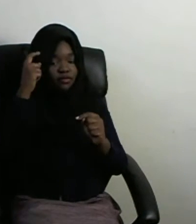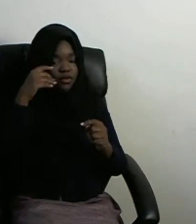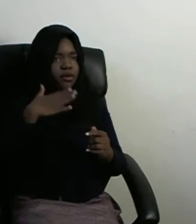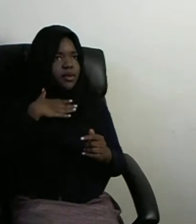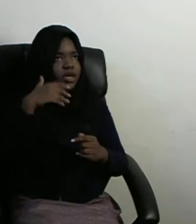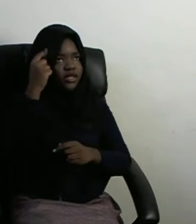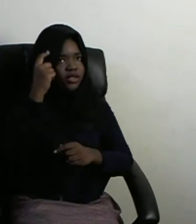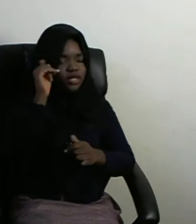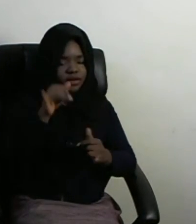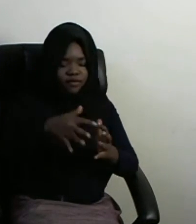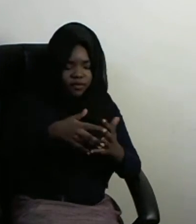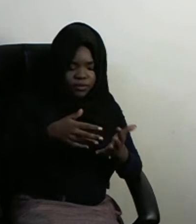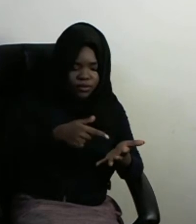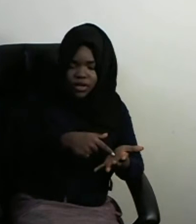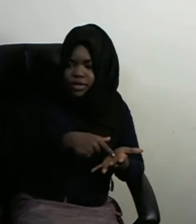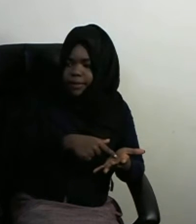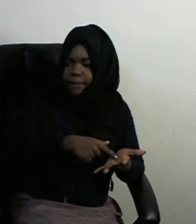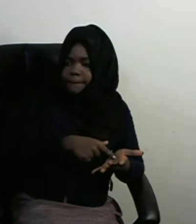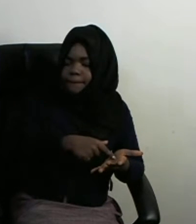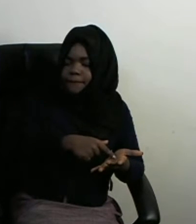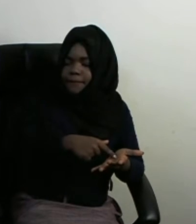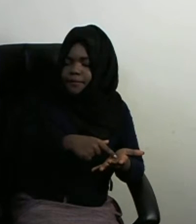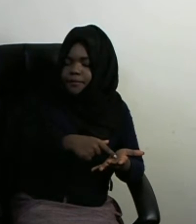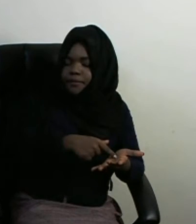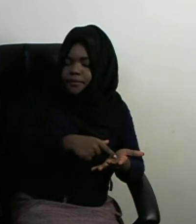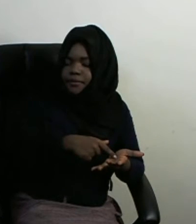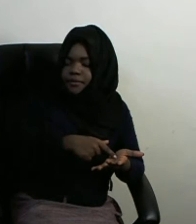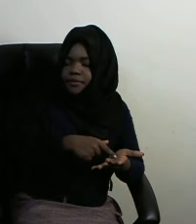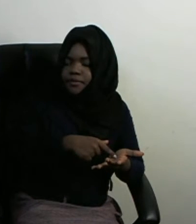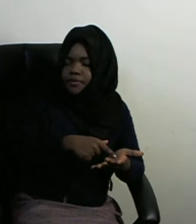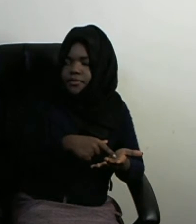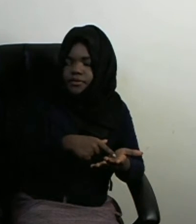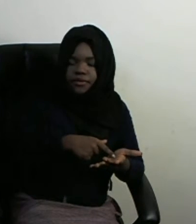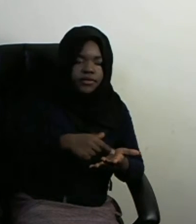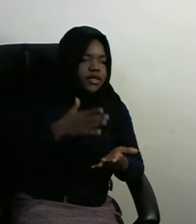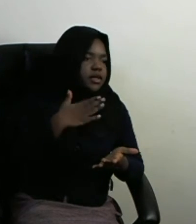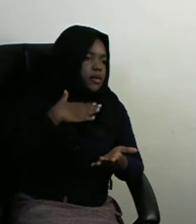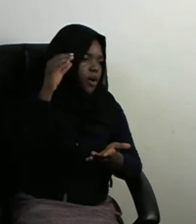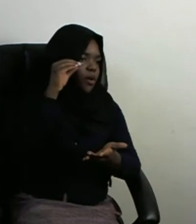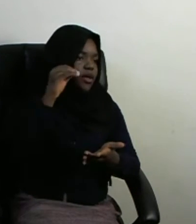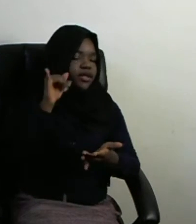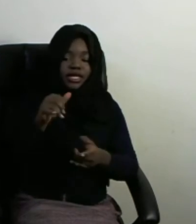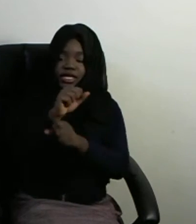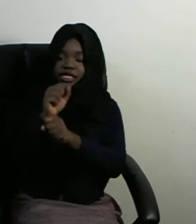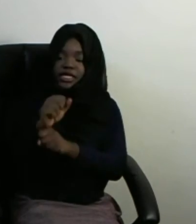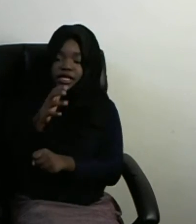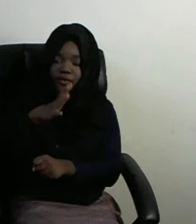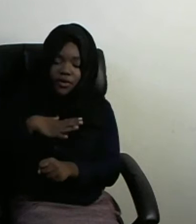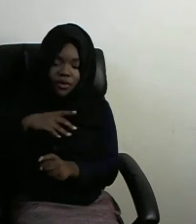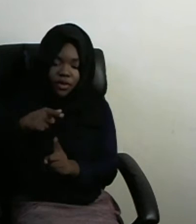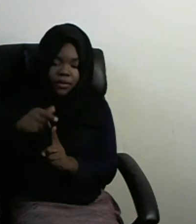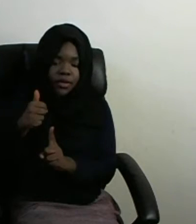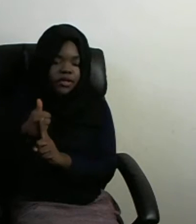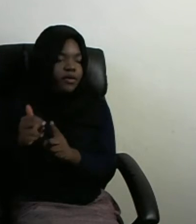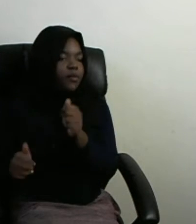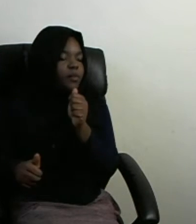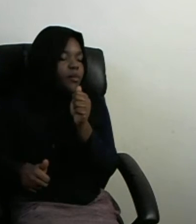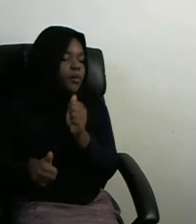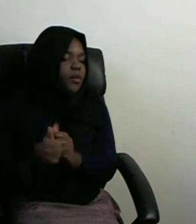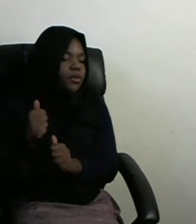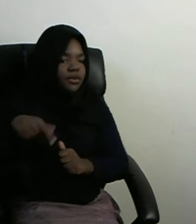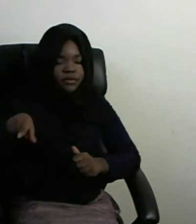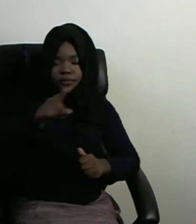my understanding of the Quran, is that because slave women, most